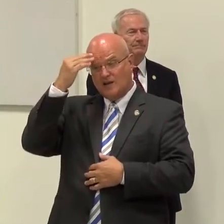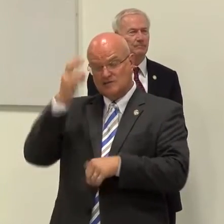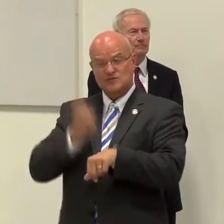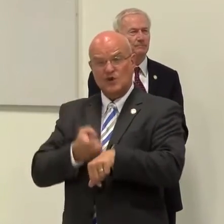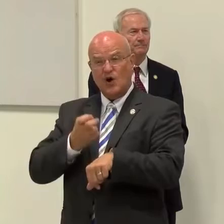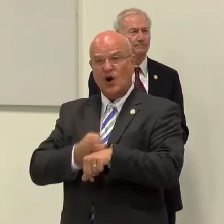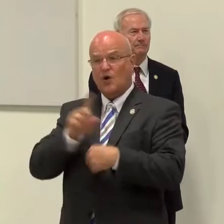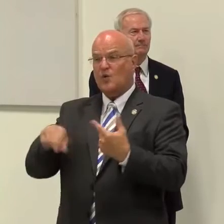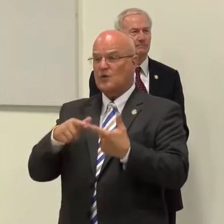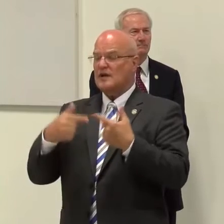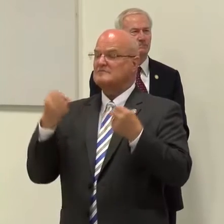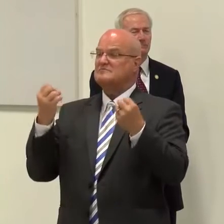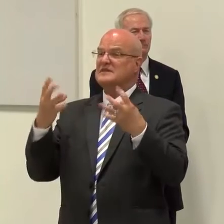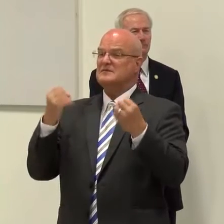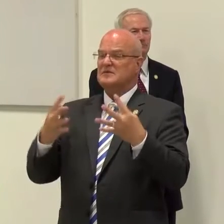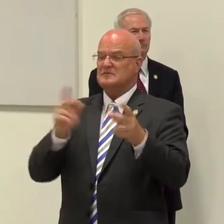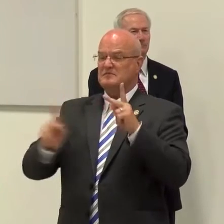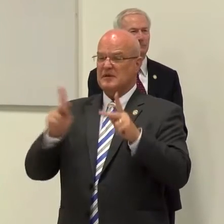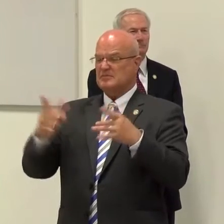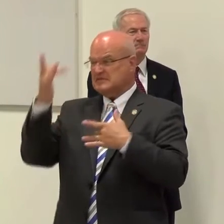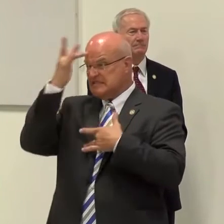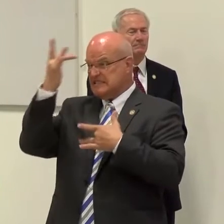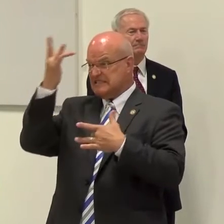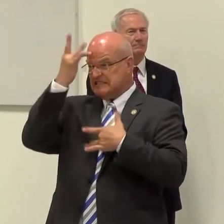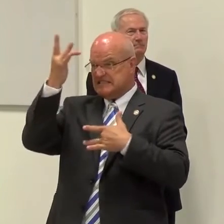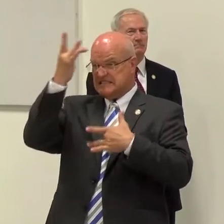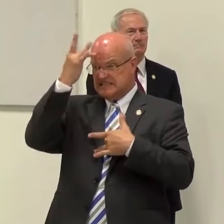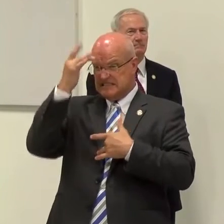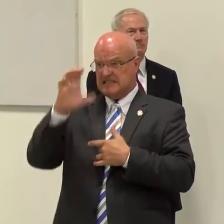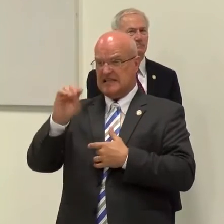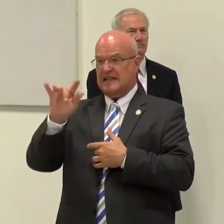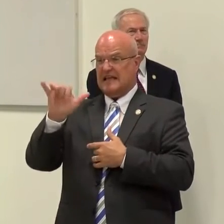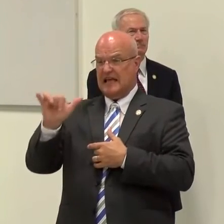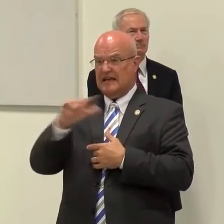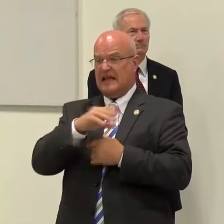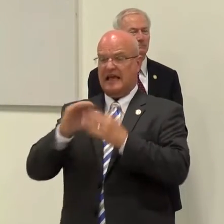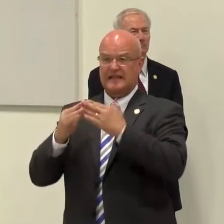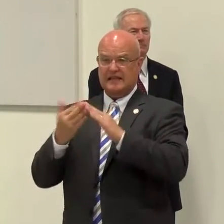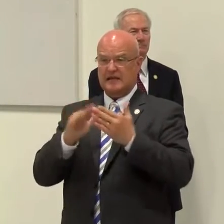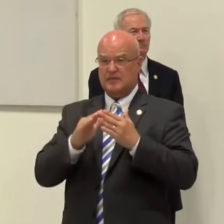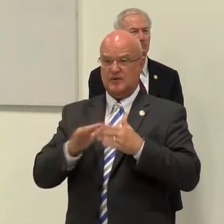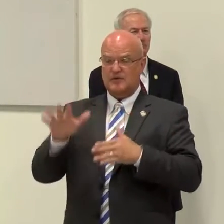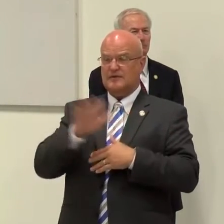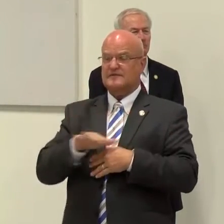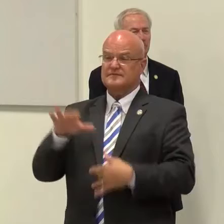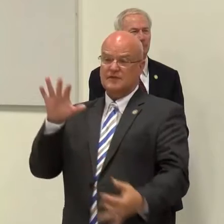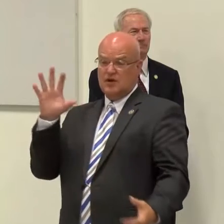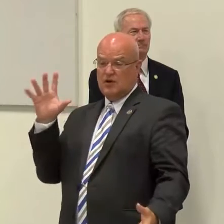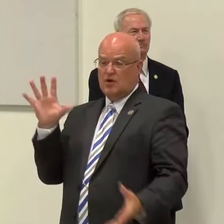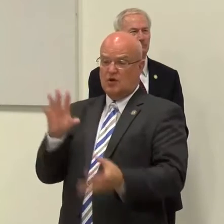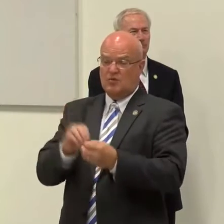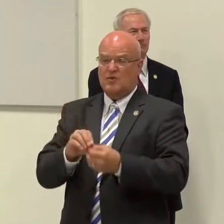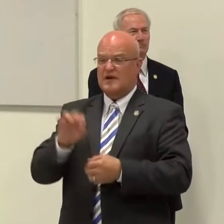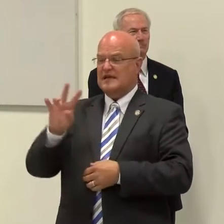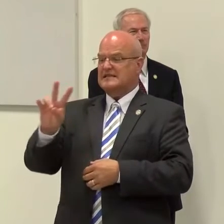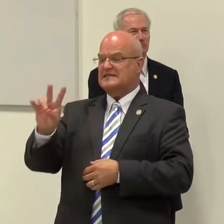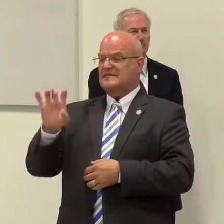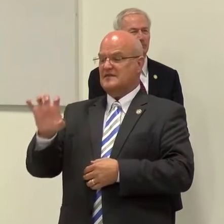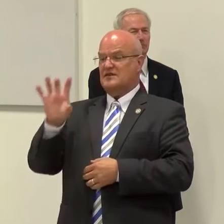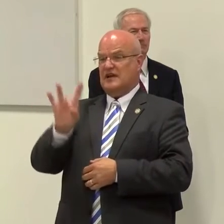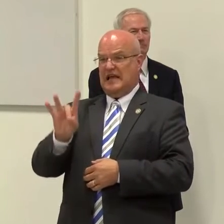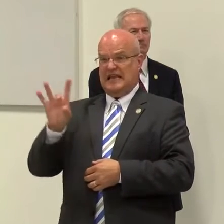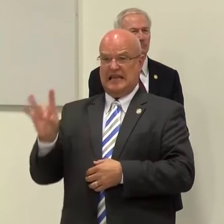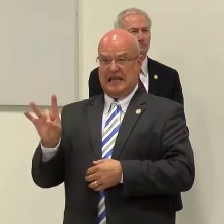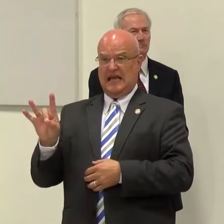difficult when you've got lots of people sick in your county and your communities. cumulatively, we've had